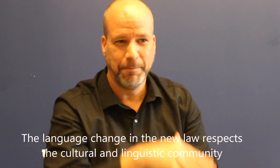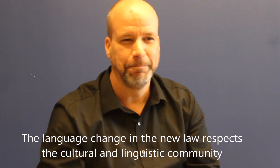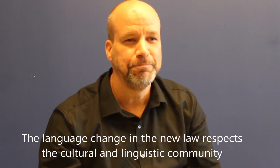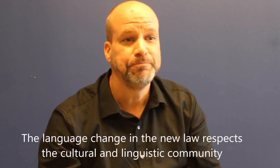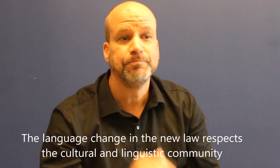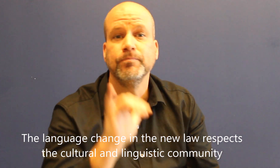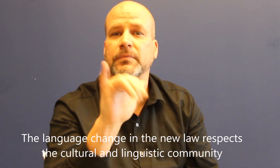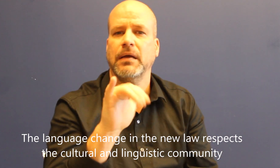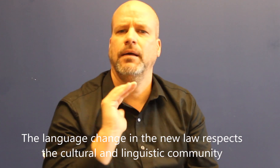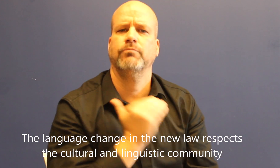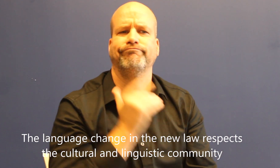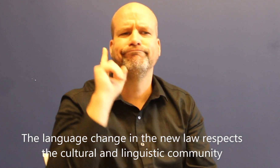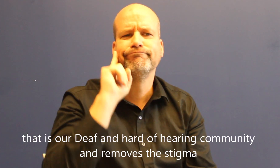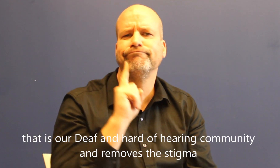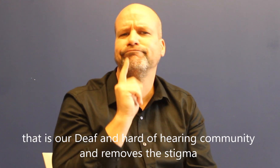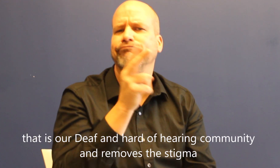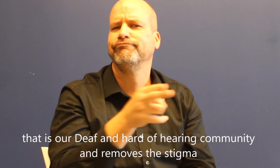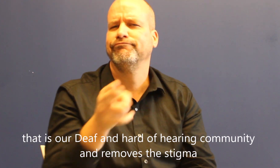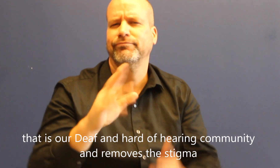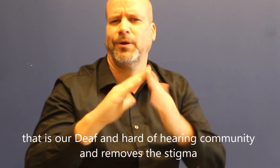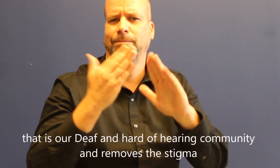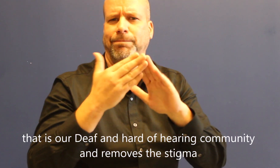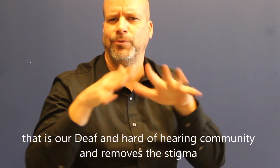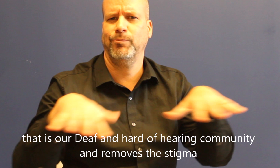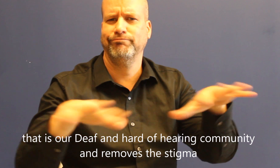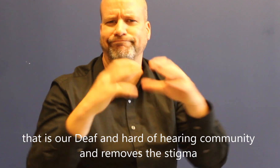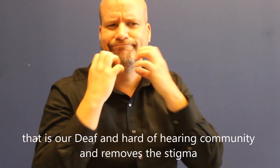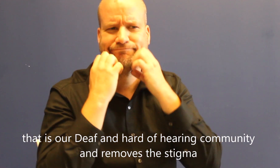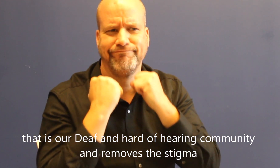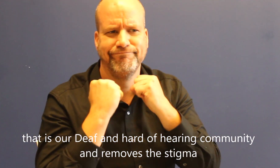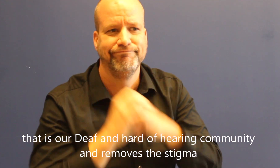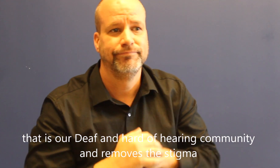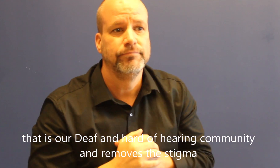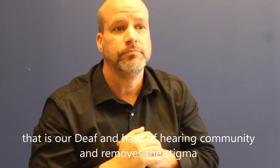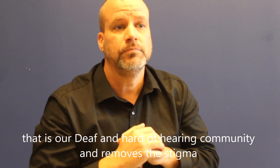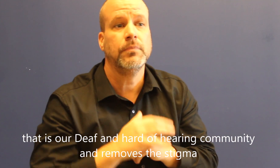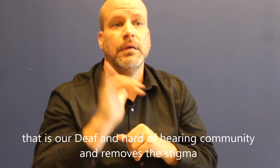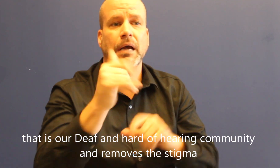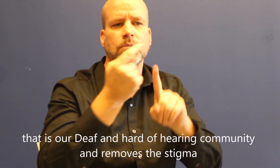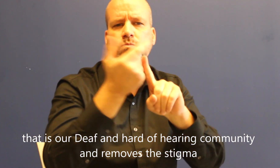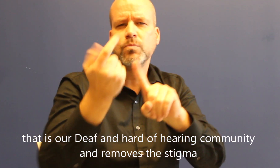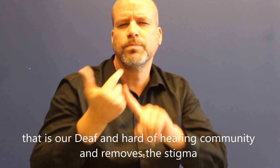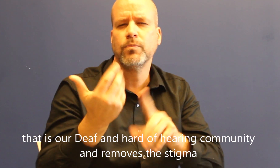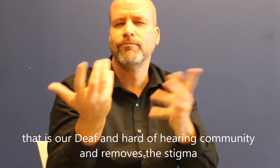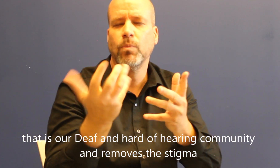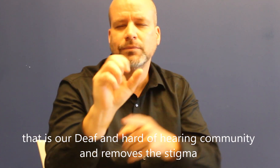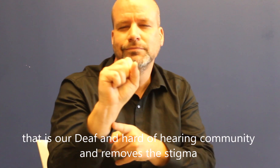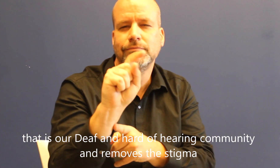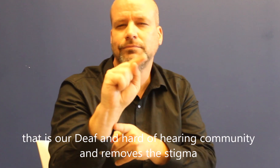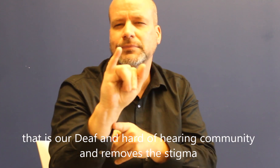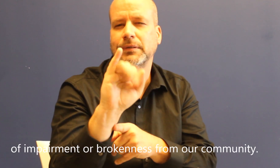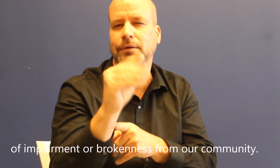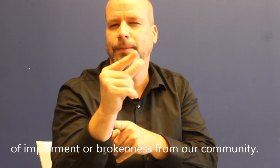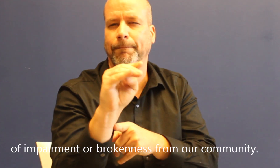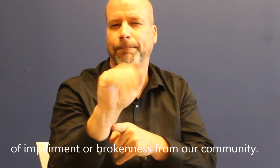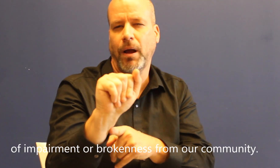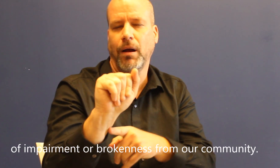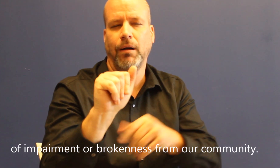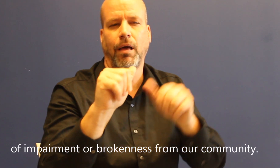that is our deaf and hard of hearing community and removes